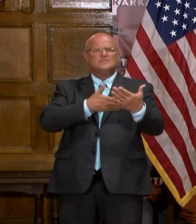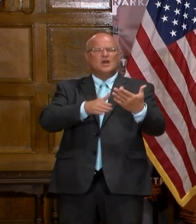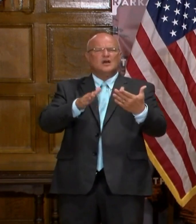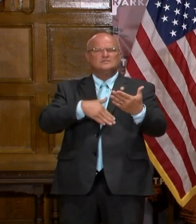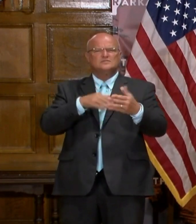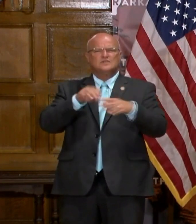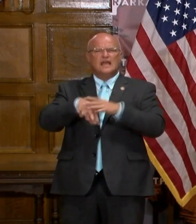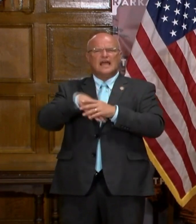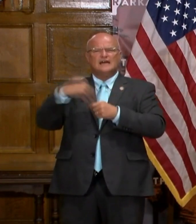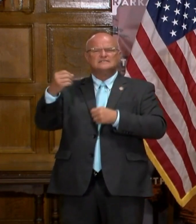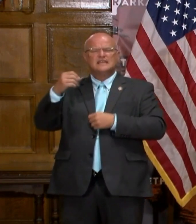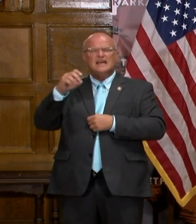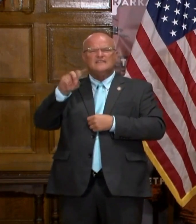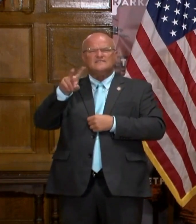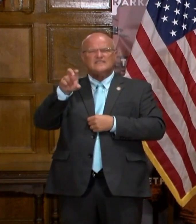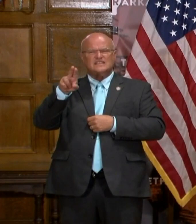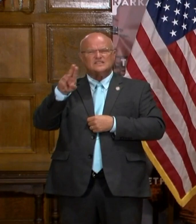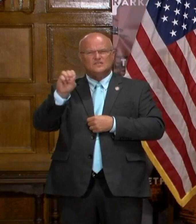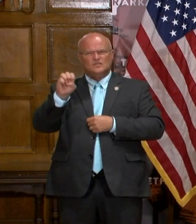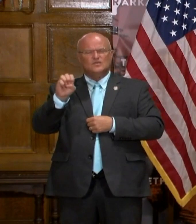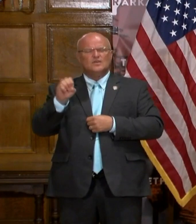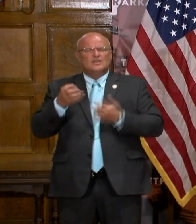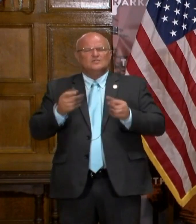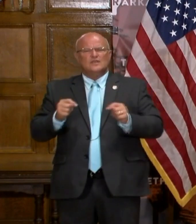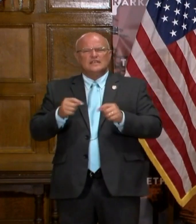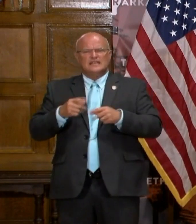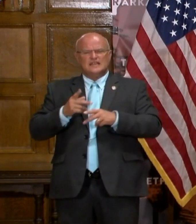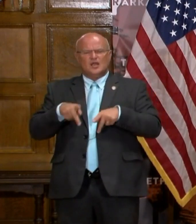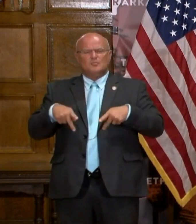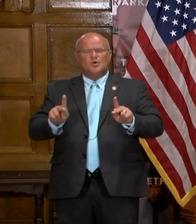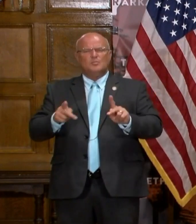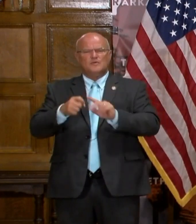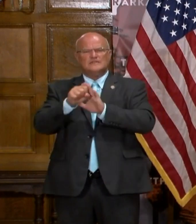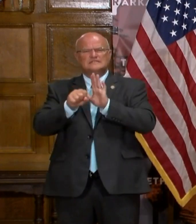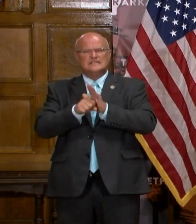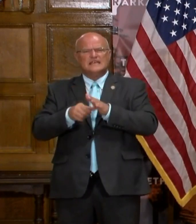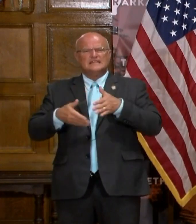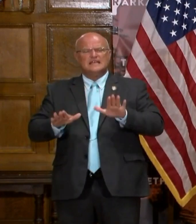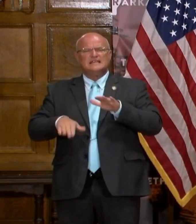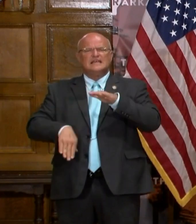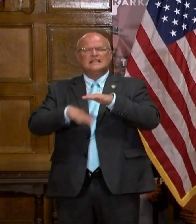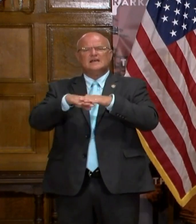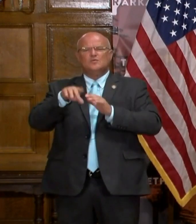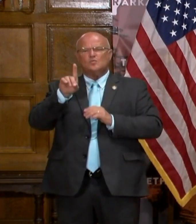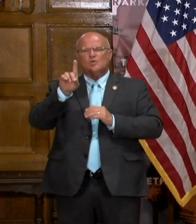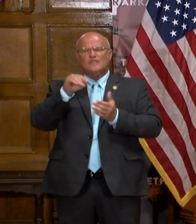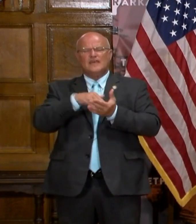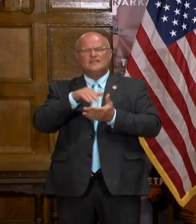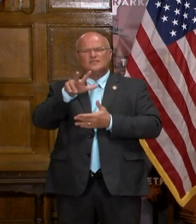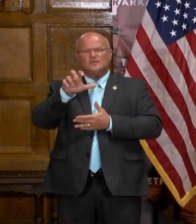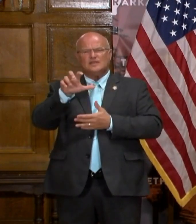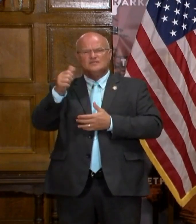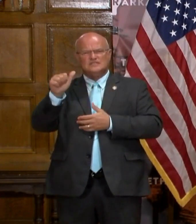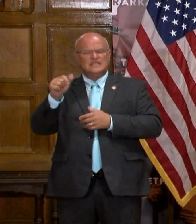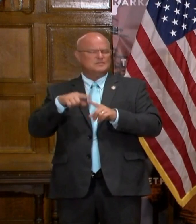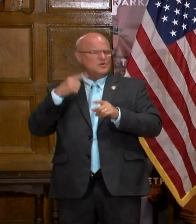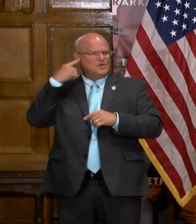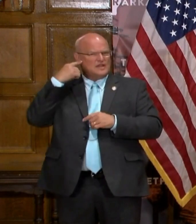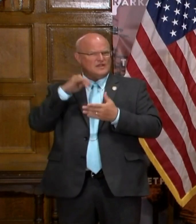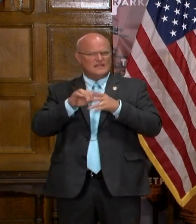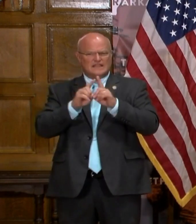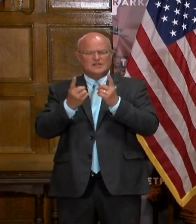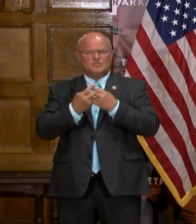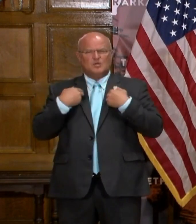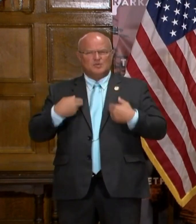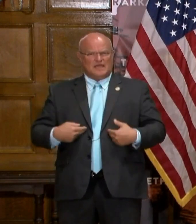Springs in an outside venue. They're trying to get a permit through the state health department to allow up to 1,300 attendees, but we're hearing that the Department